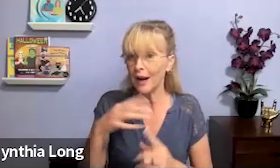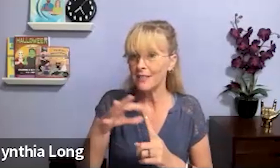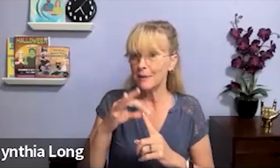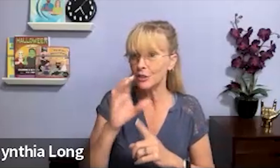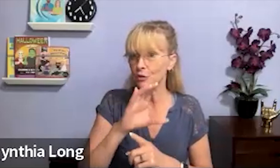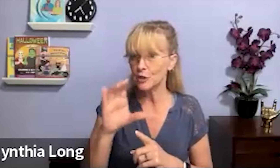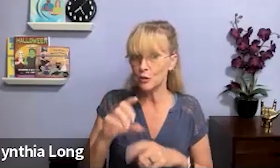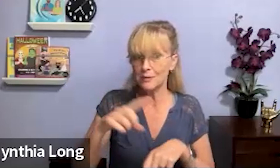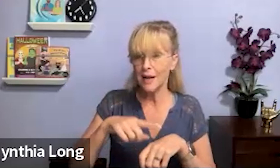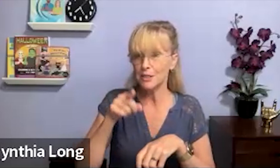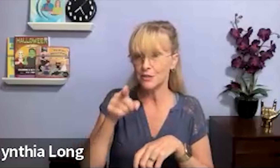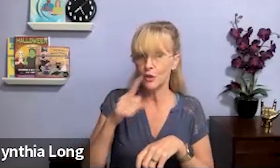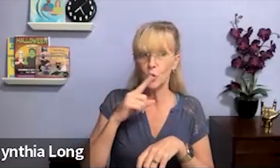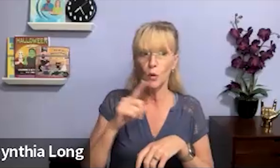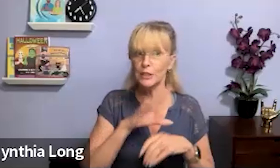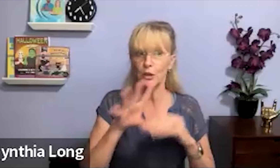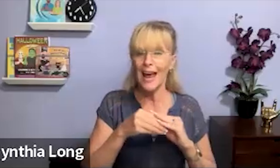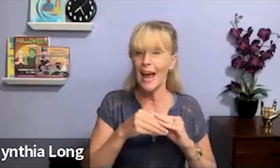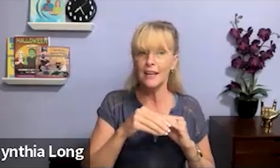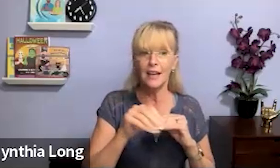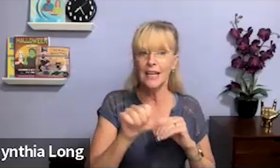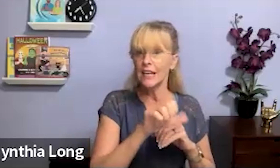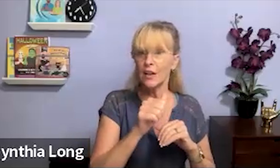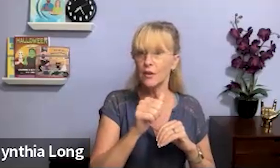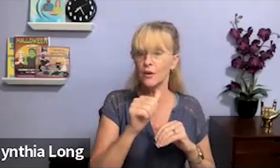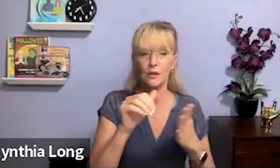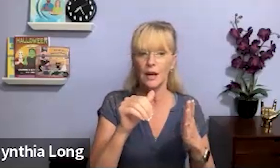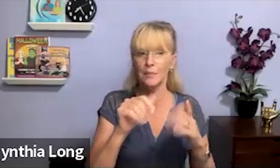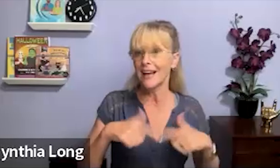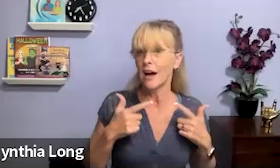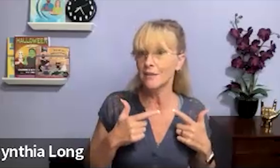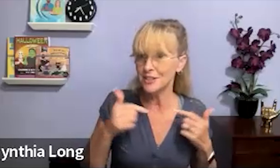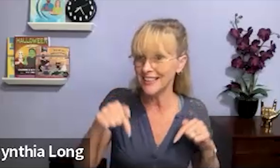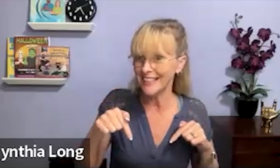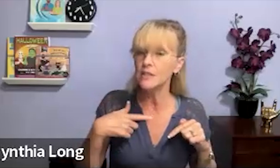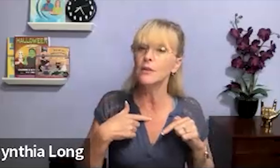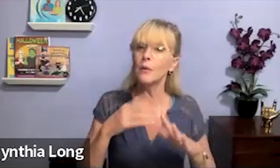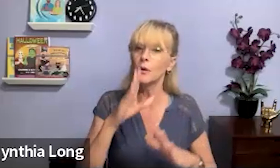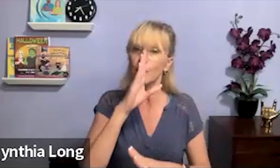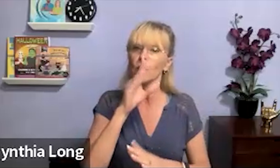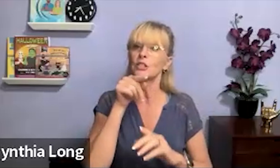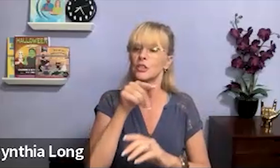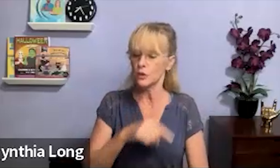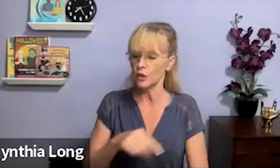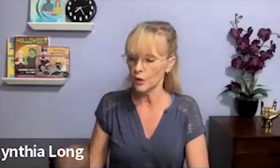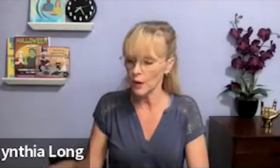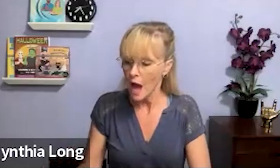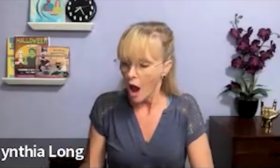have a special Zoom time just for you where we don't add any other lives to this so that we focus just on you.